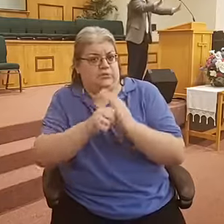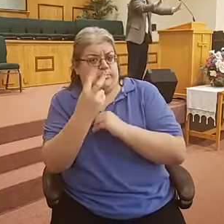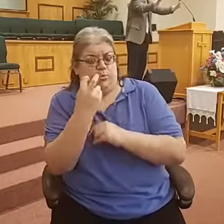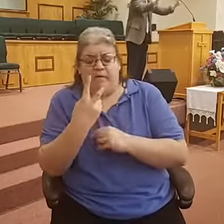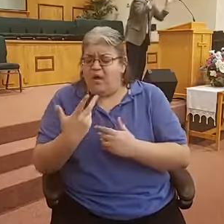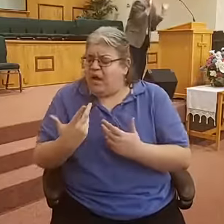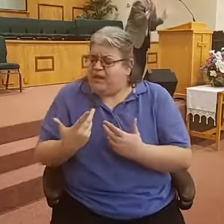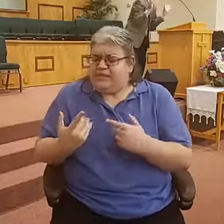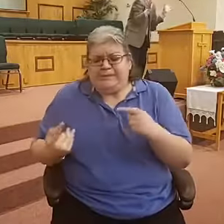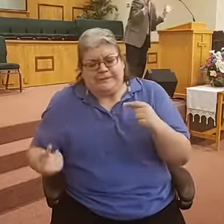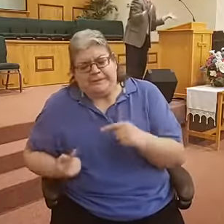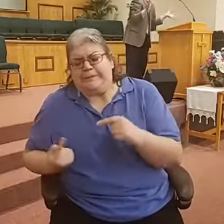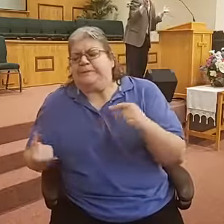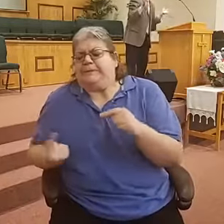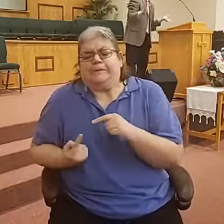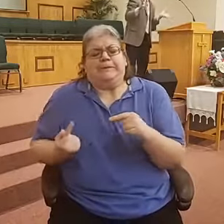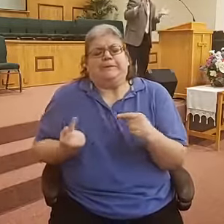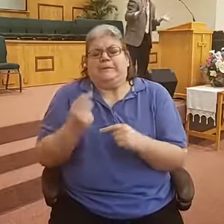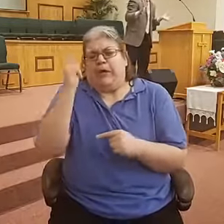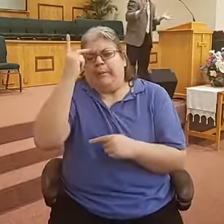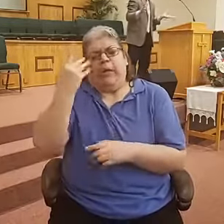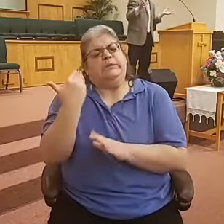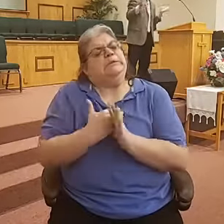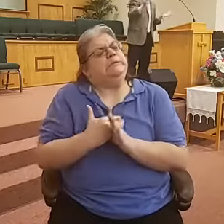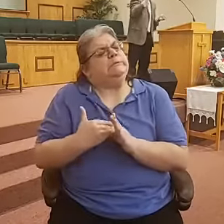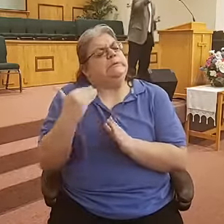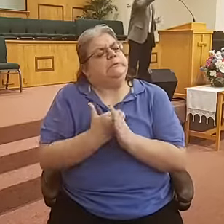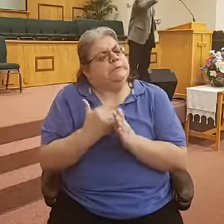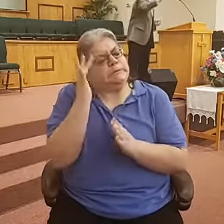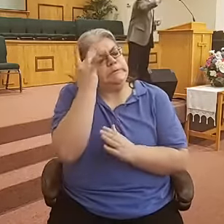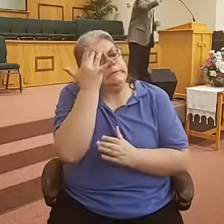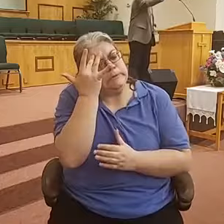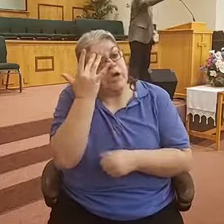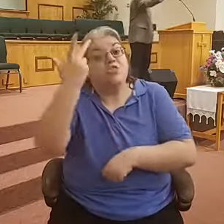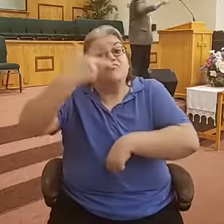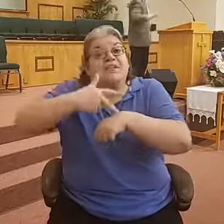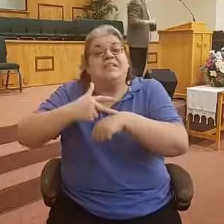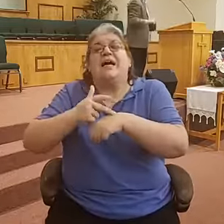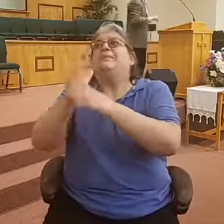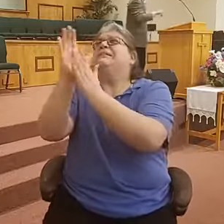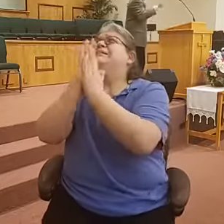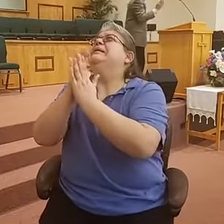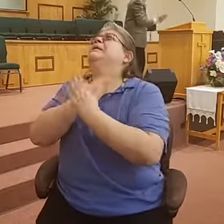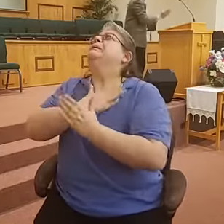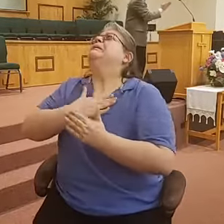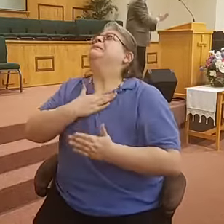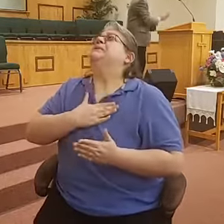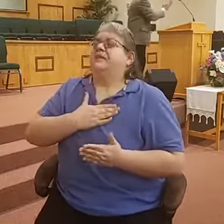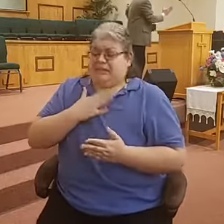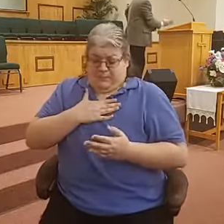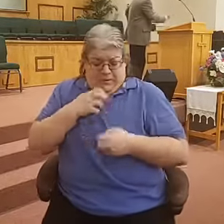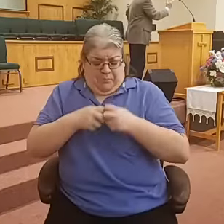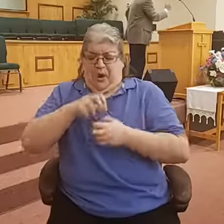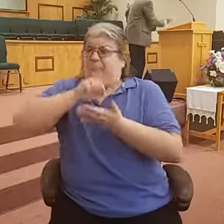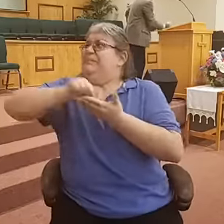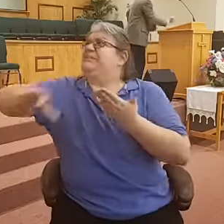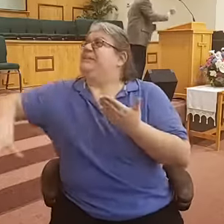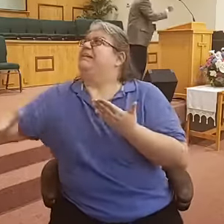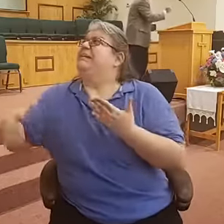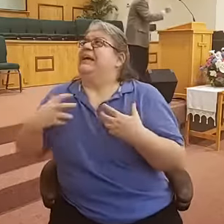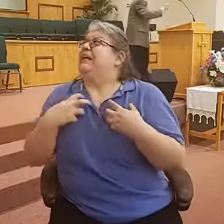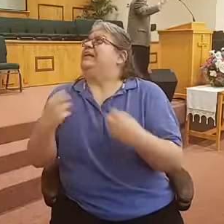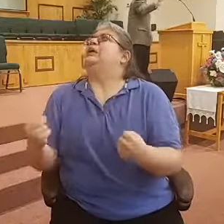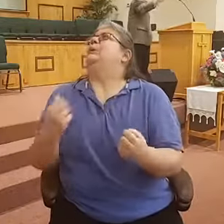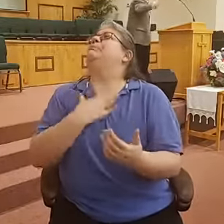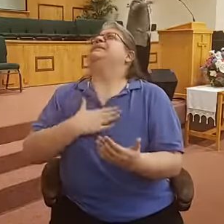as a matter of fact, it bothered Paul so much that he prayed 3 times that God would remove it, and God wouldn't heal him or cure